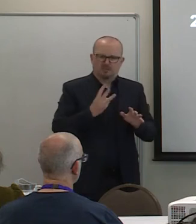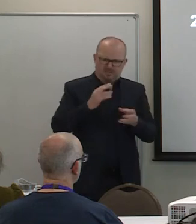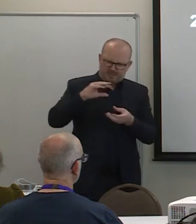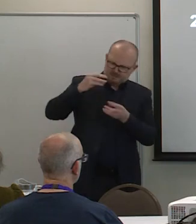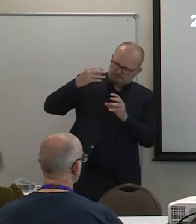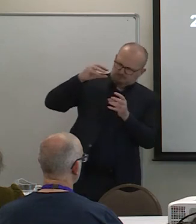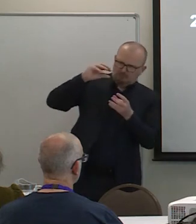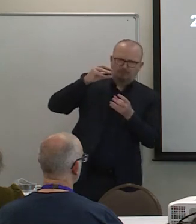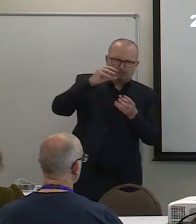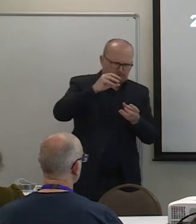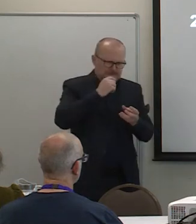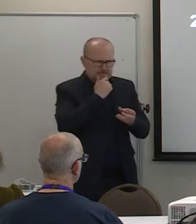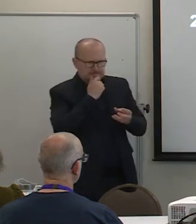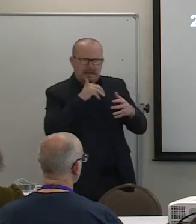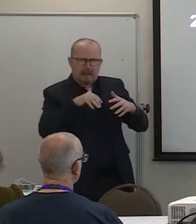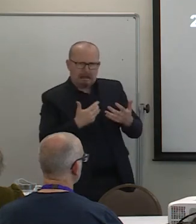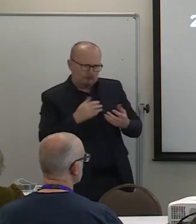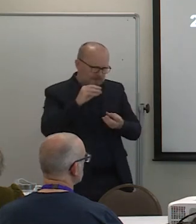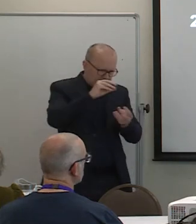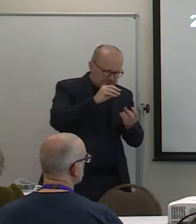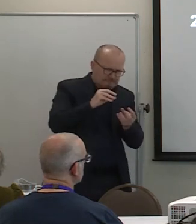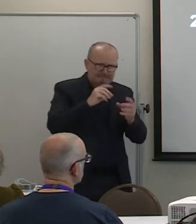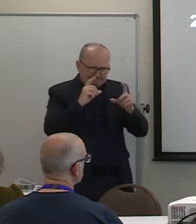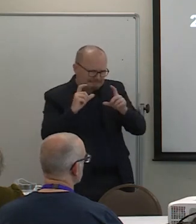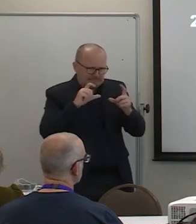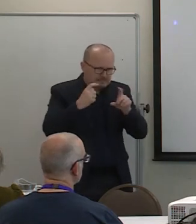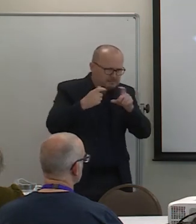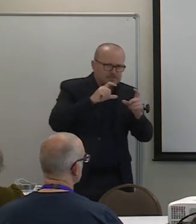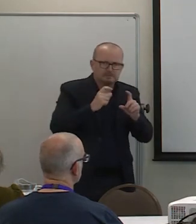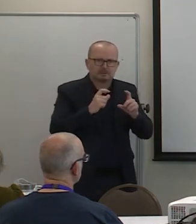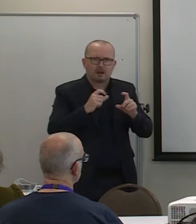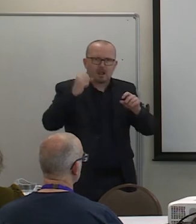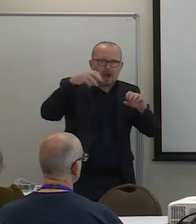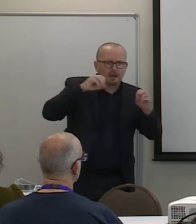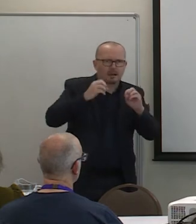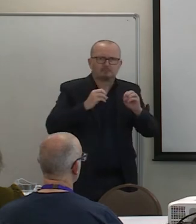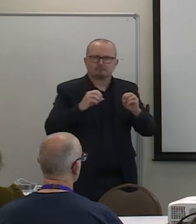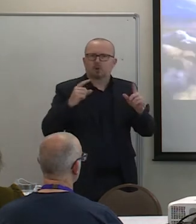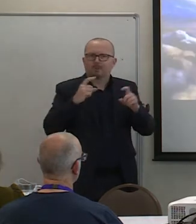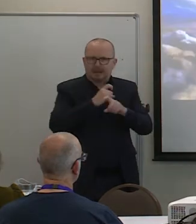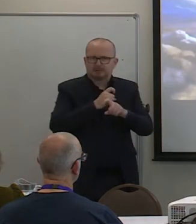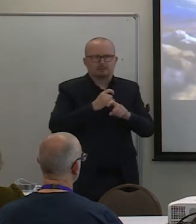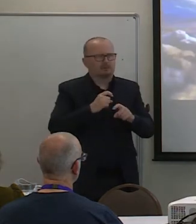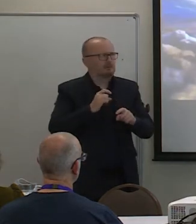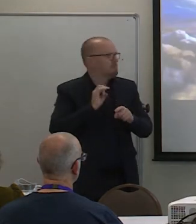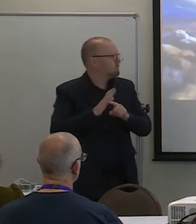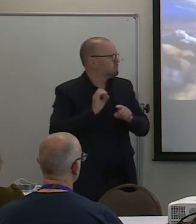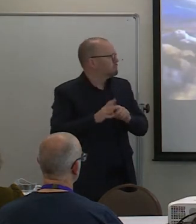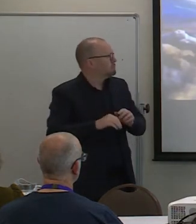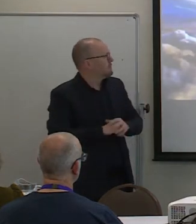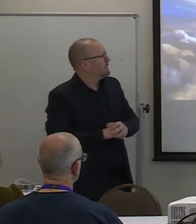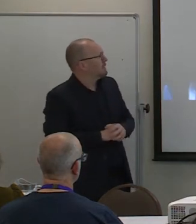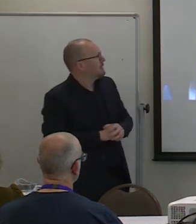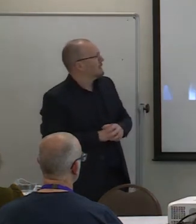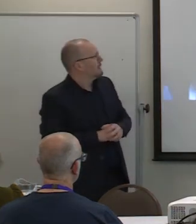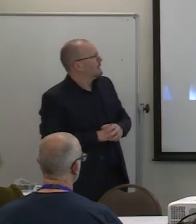complicated and a bit tricky to image. And I'm really, really proud of that. As we've digitized things over this past period,